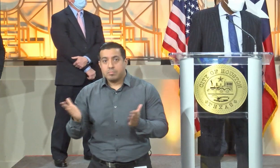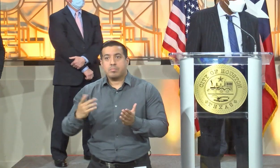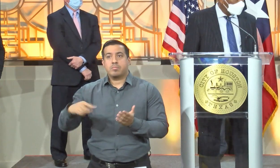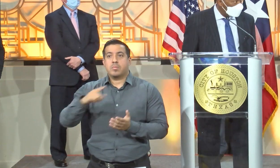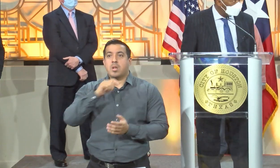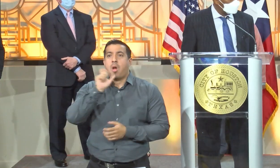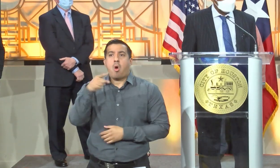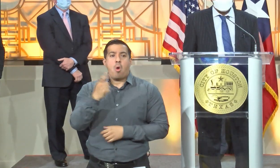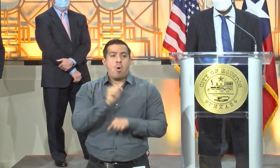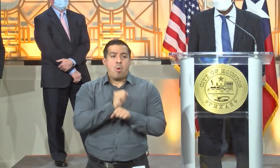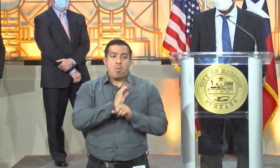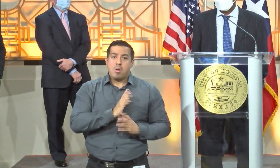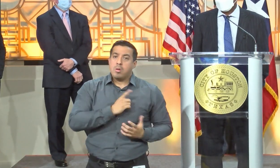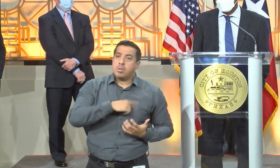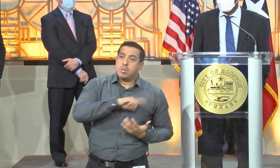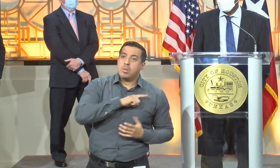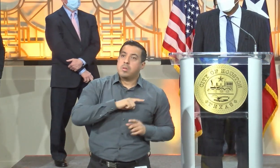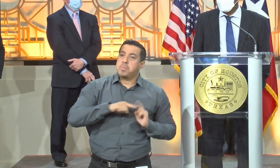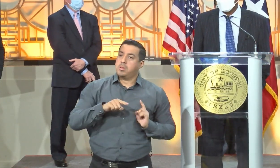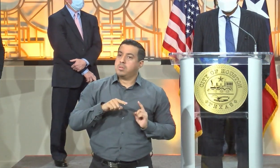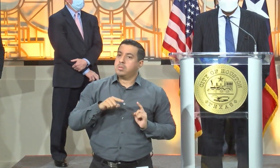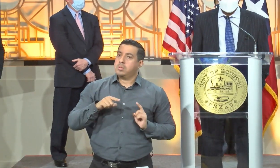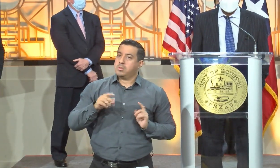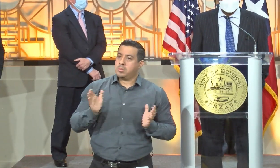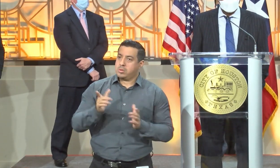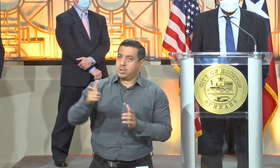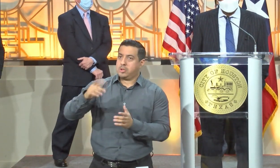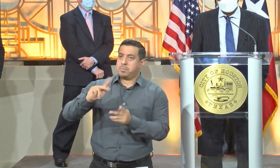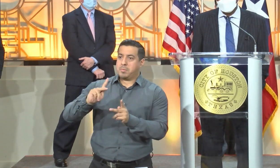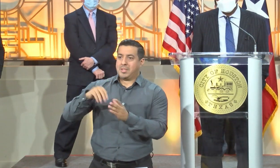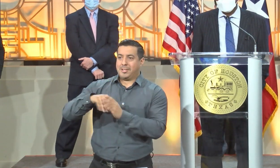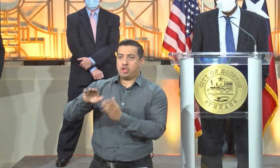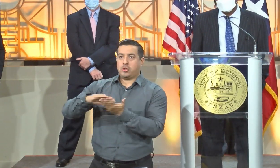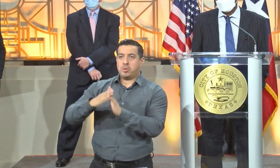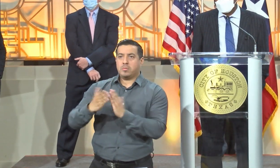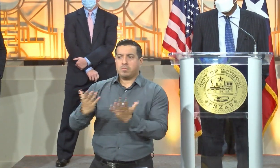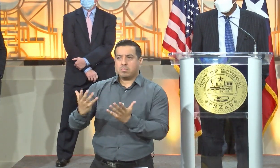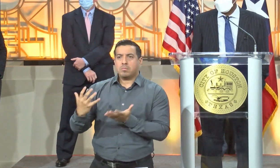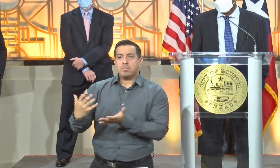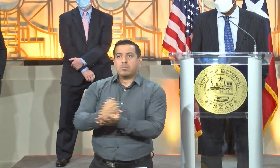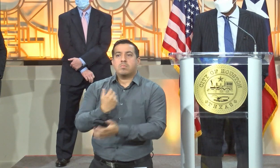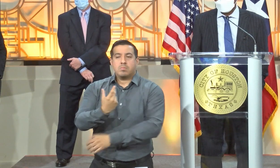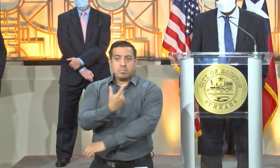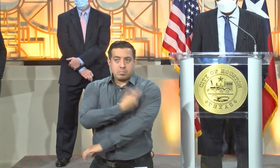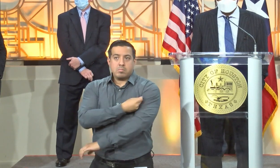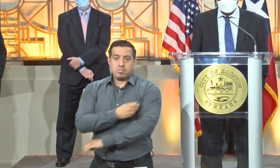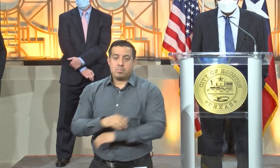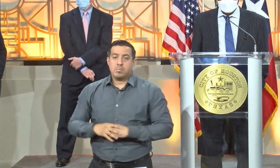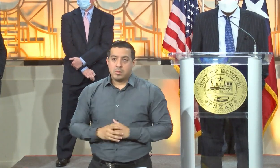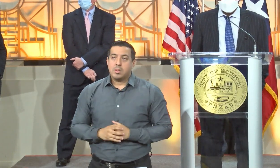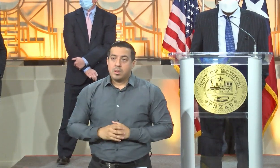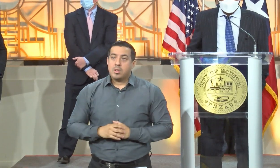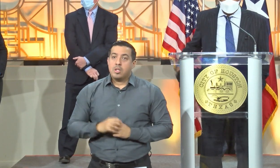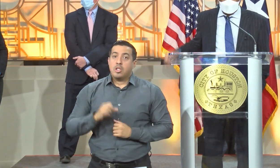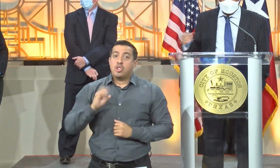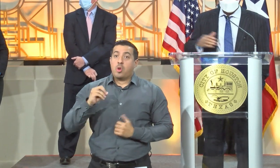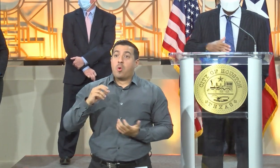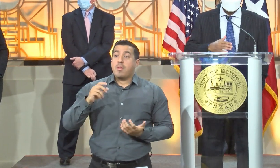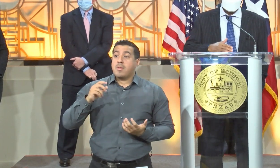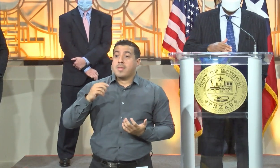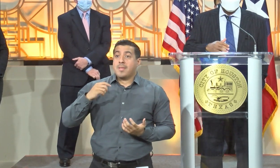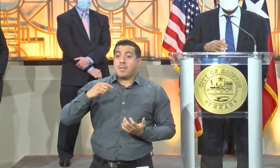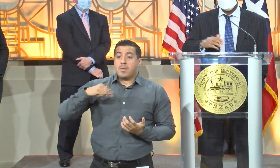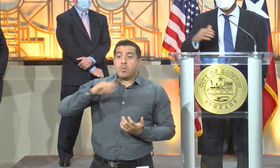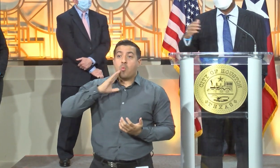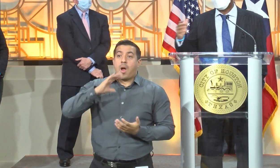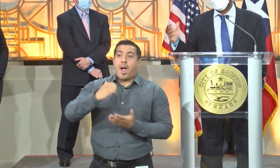our employees to take it, but people in the community as well to take the vaccine. So that will help us